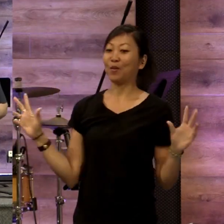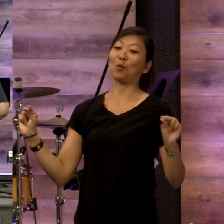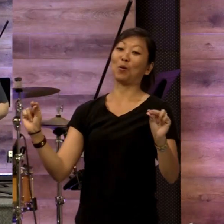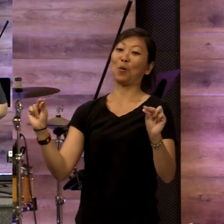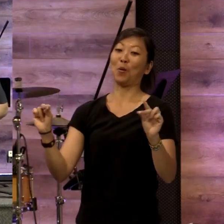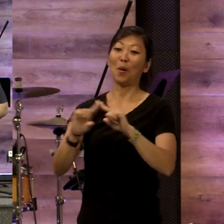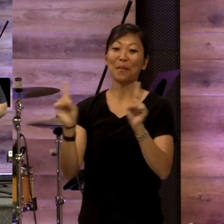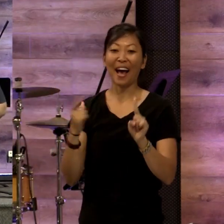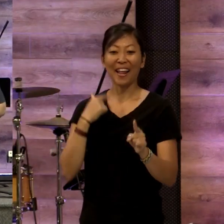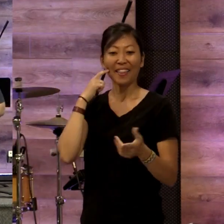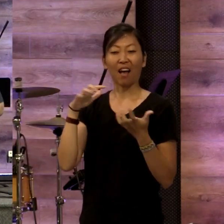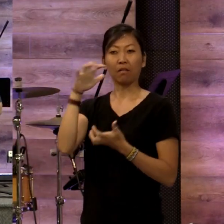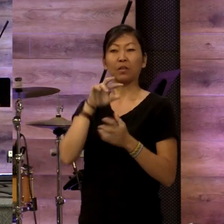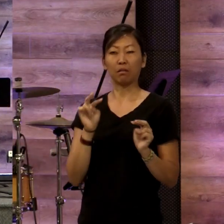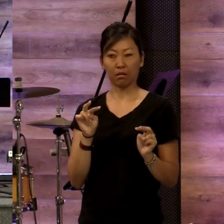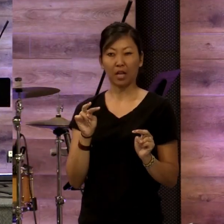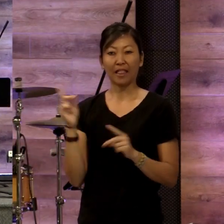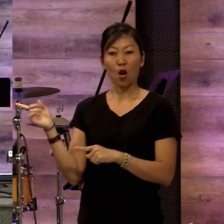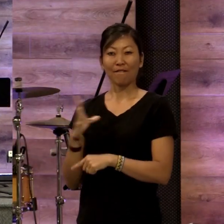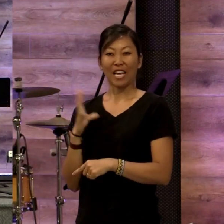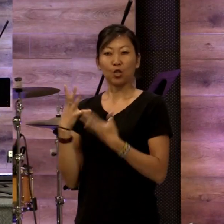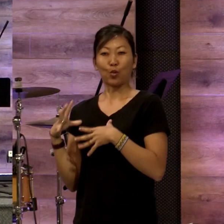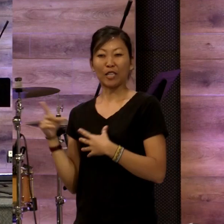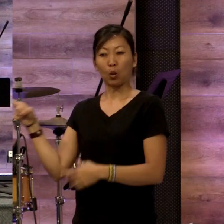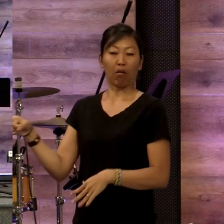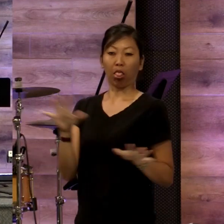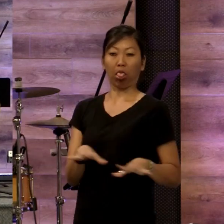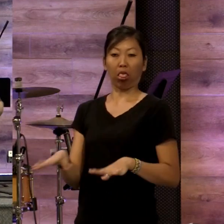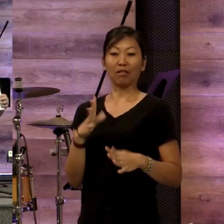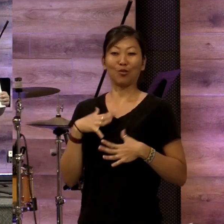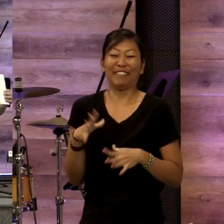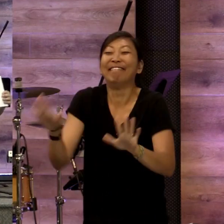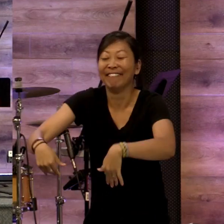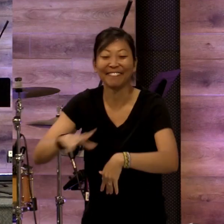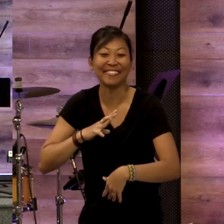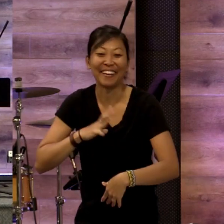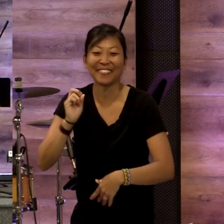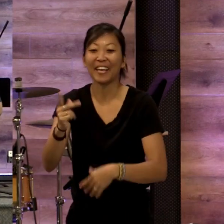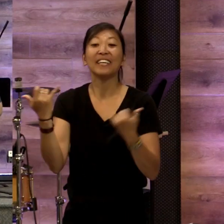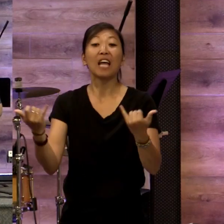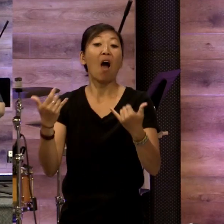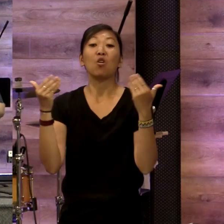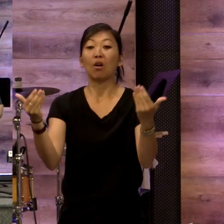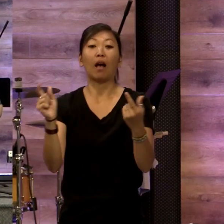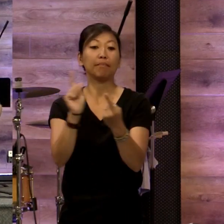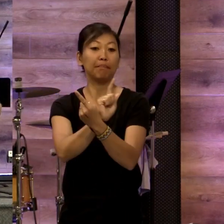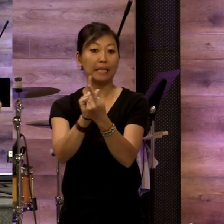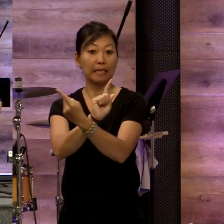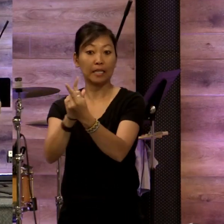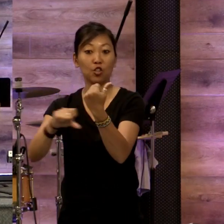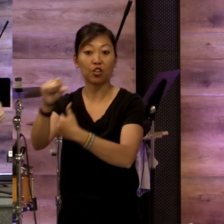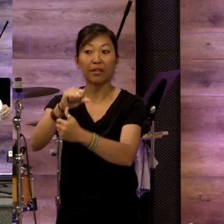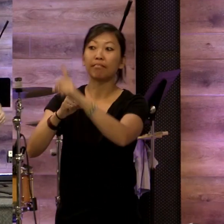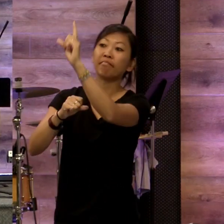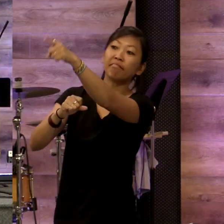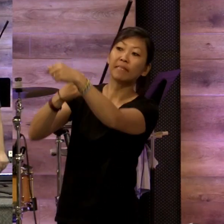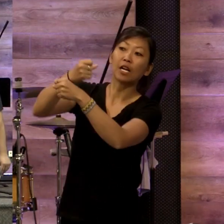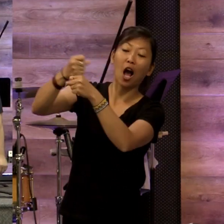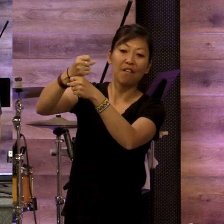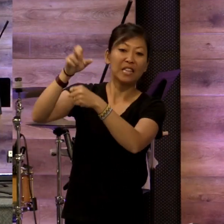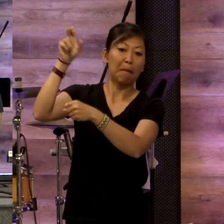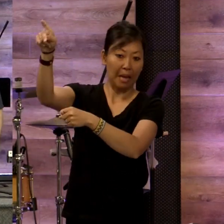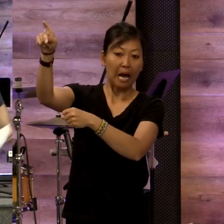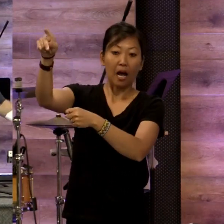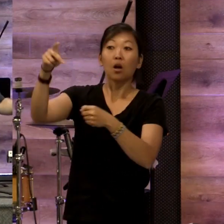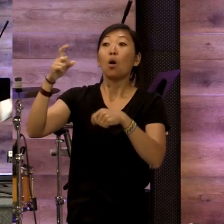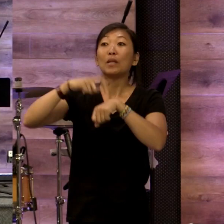But I thought it might confuse some of you guys, so I just want to clarify that. So we're going to take just a moment now to greet one another, get some coffee in the back, and when